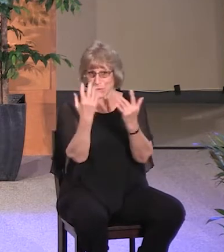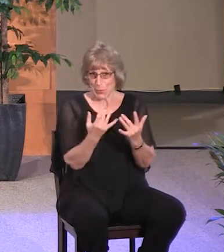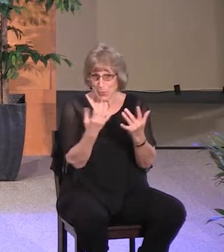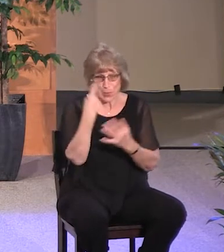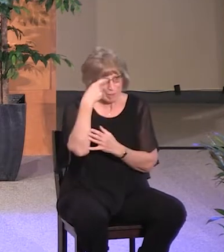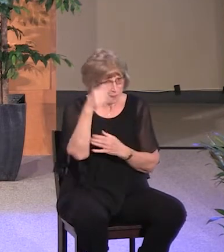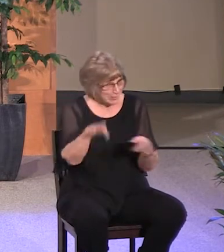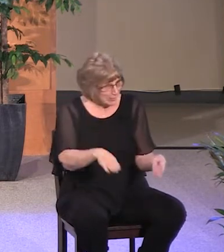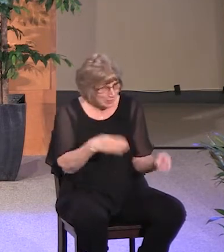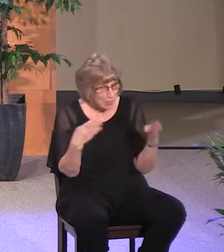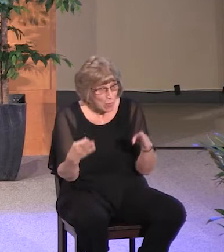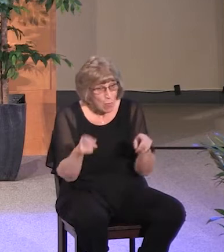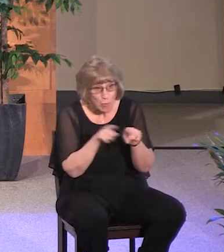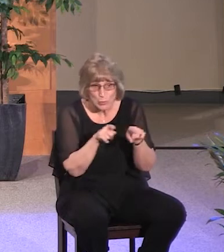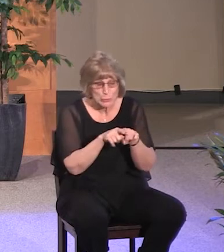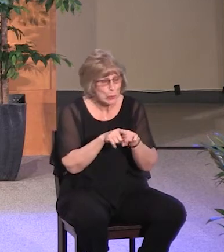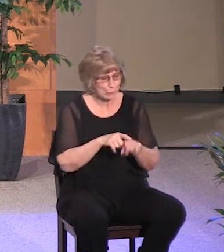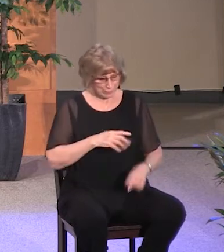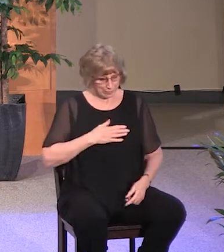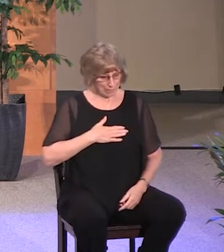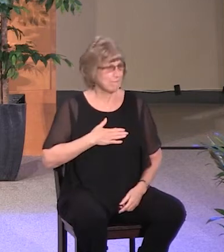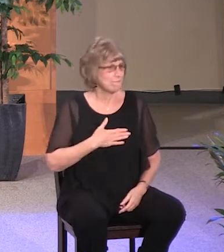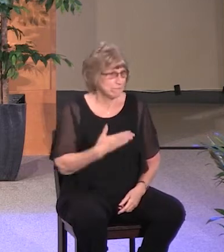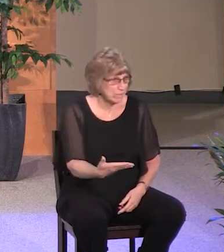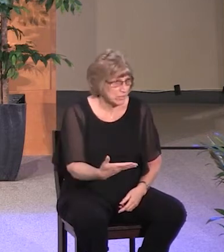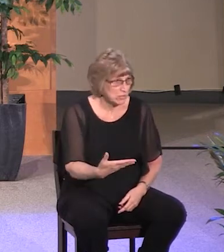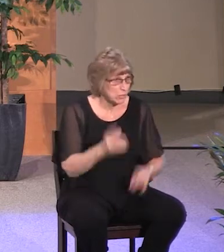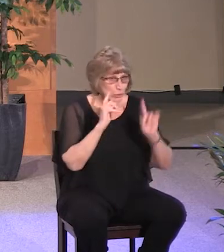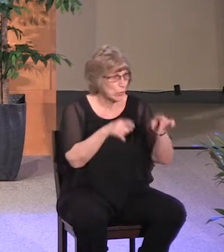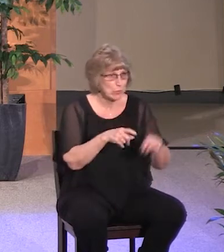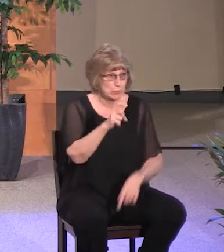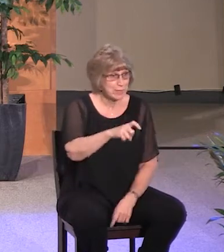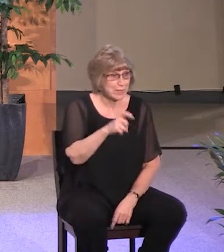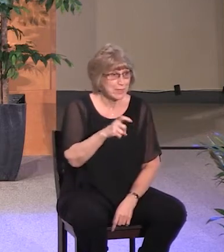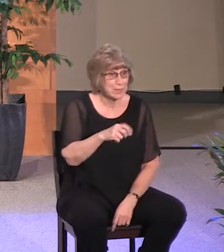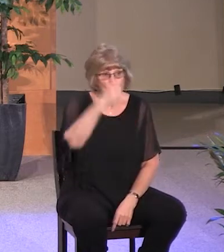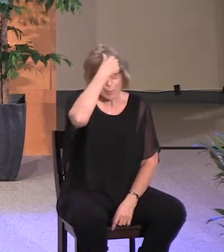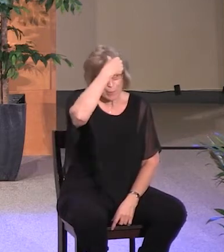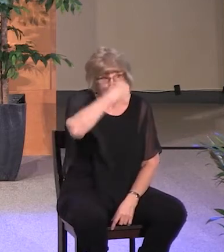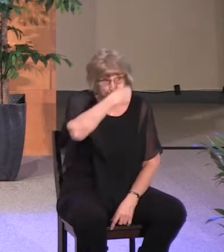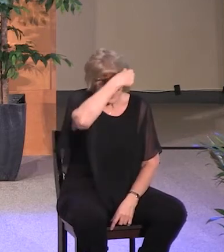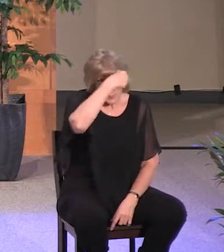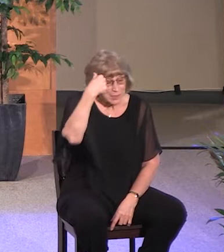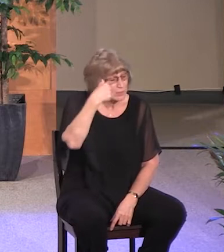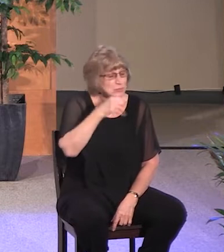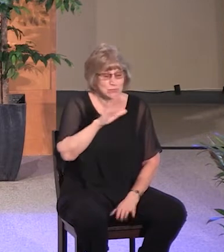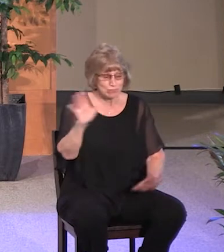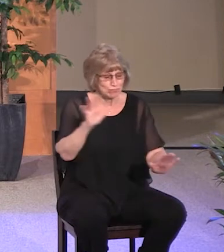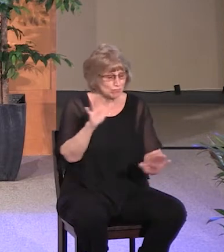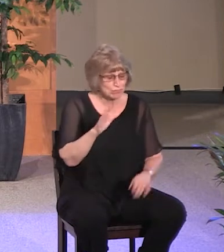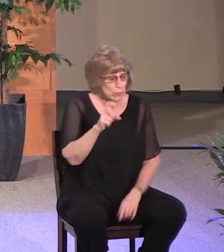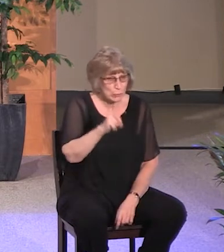good is that you don't have to go to confession or be anointed. And the best news ever is